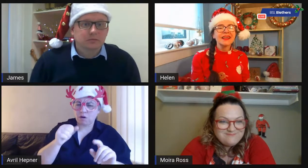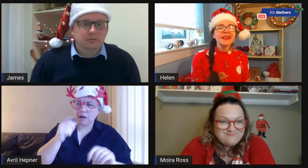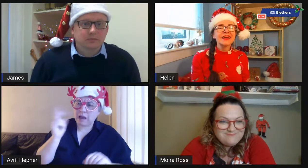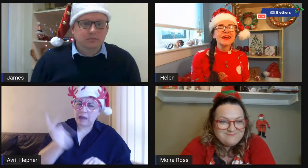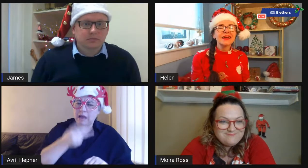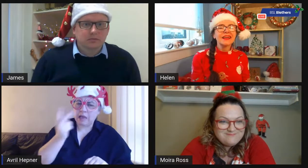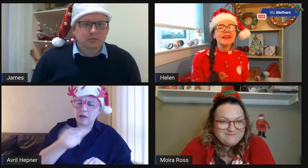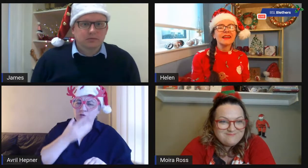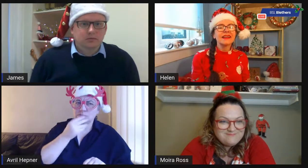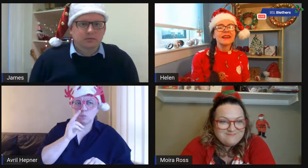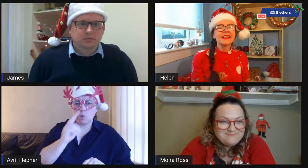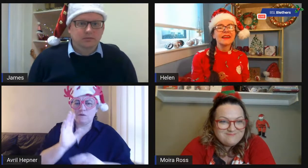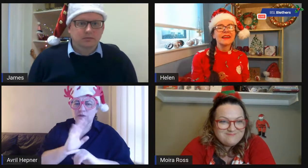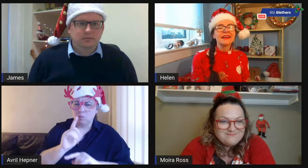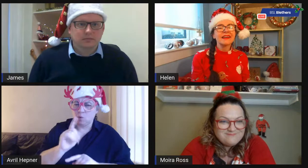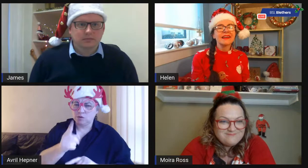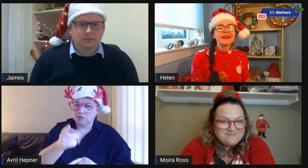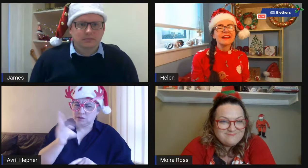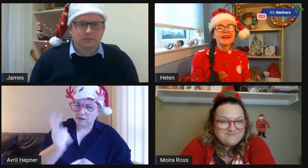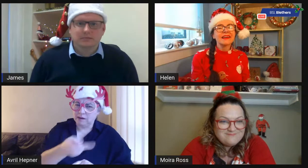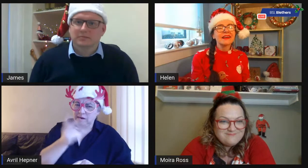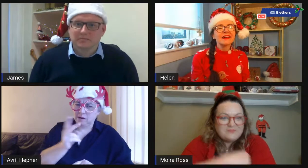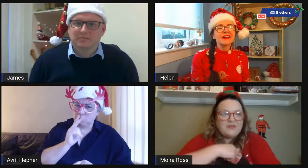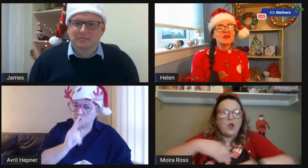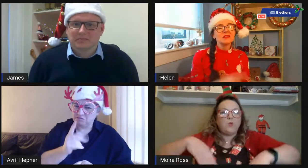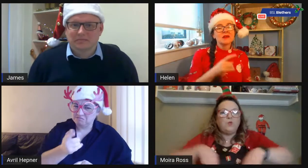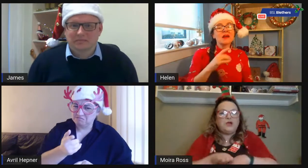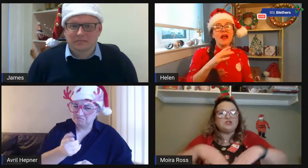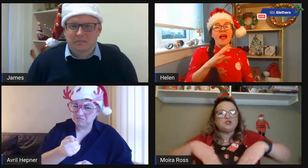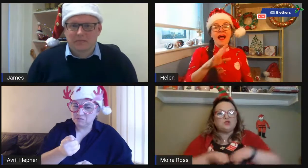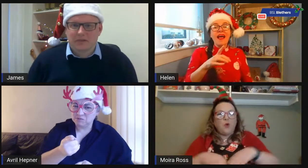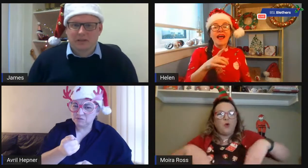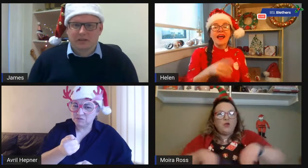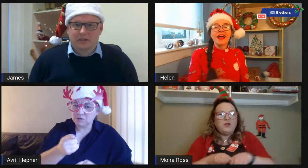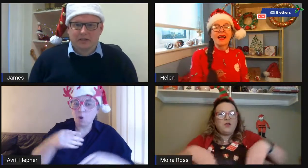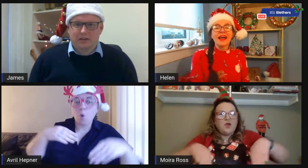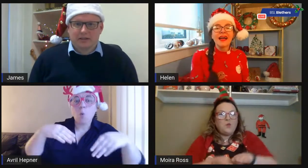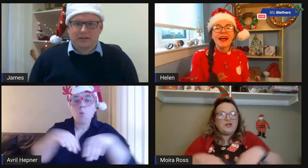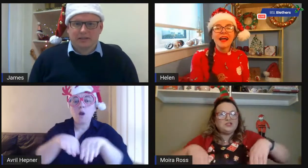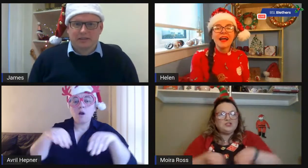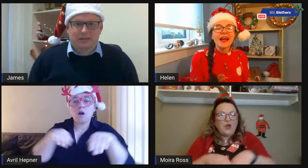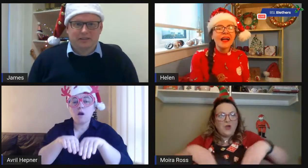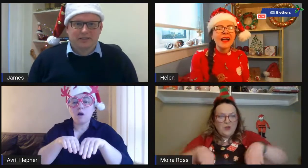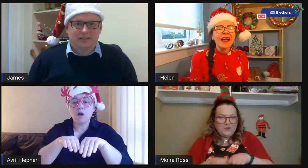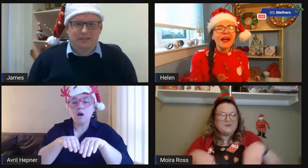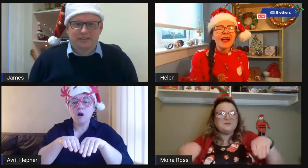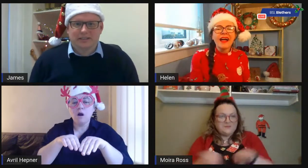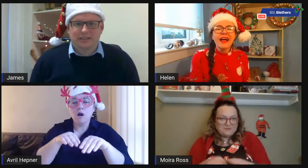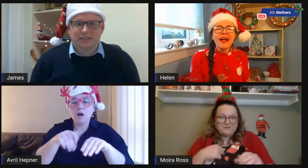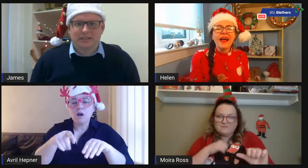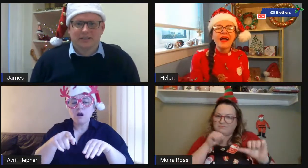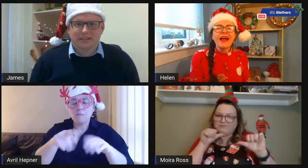Helen and Moira, what Christmas films do you watch again and again? Oh, Wizard of Oz for me. Wizard of